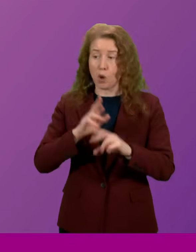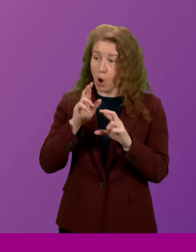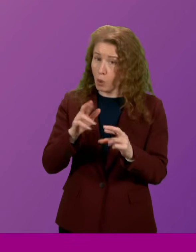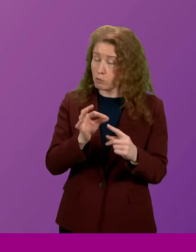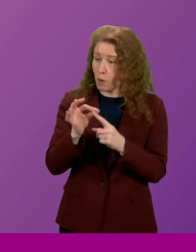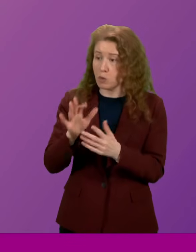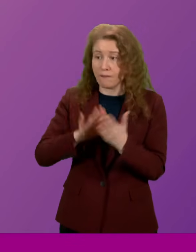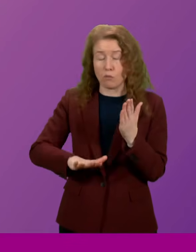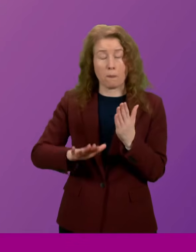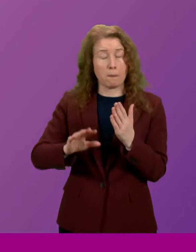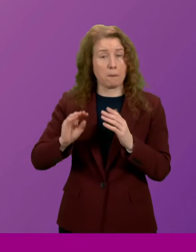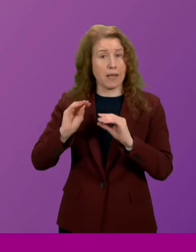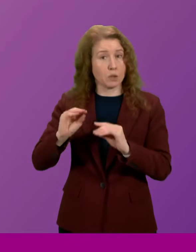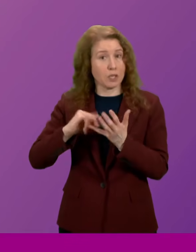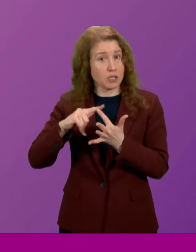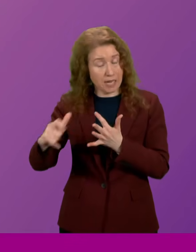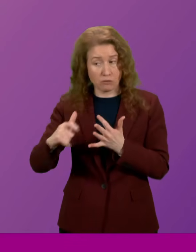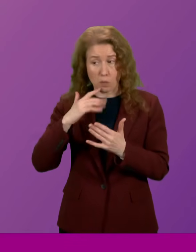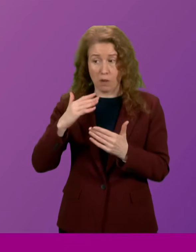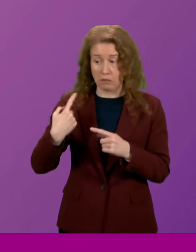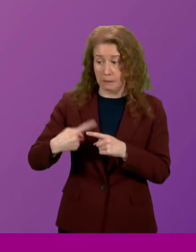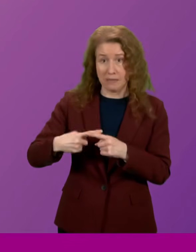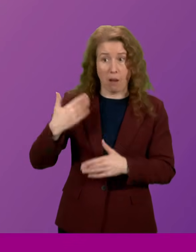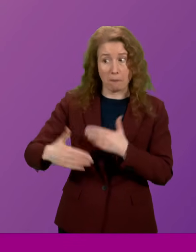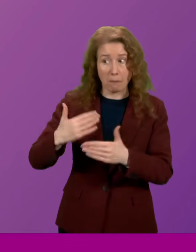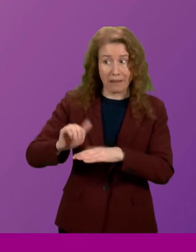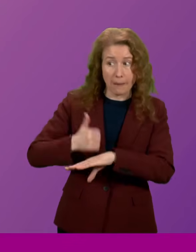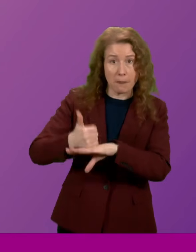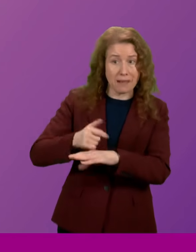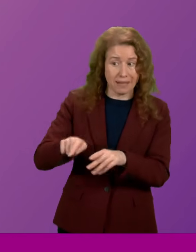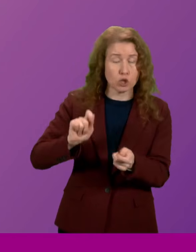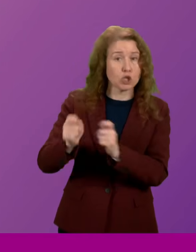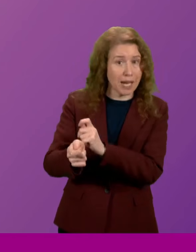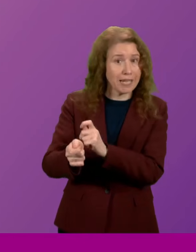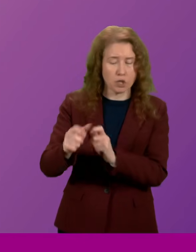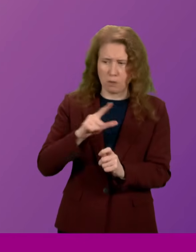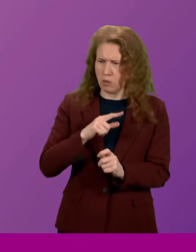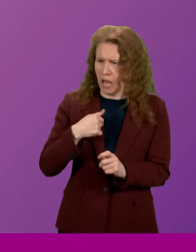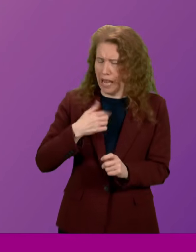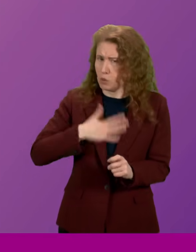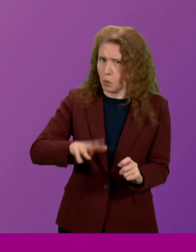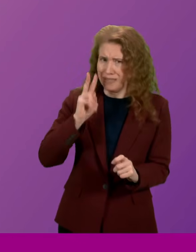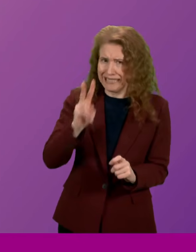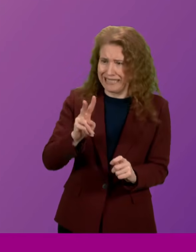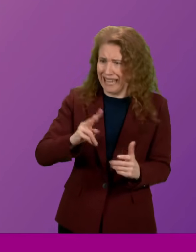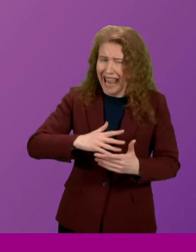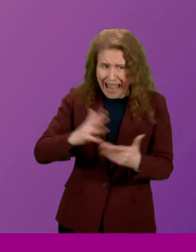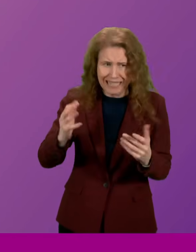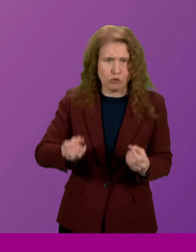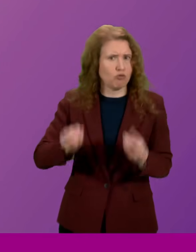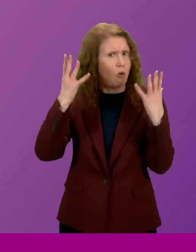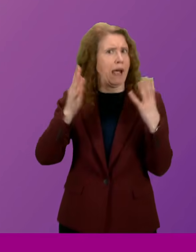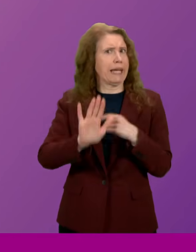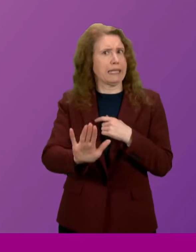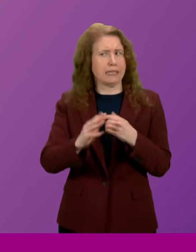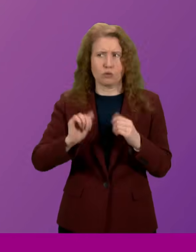from the Education Secretary will help to advance the timescale for implementing those changes, because the last thing I want to see is any industrial action